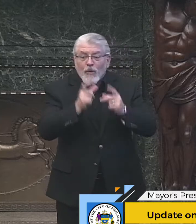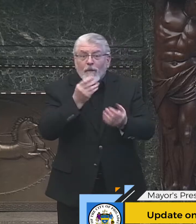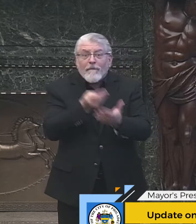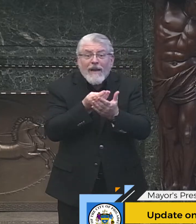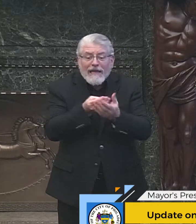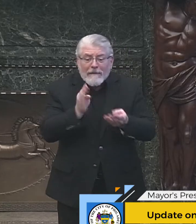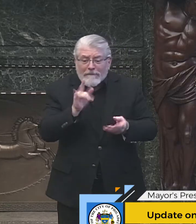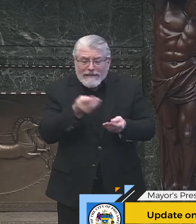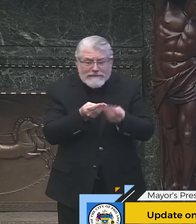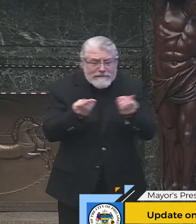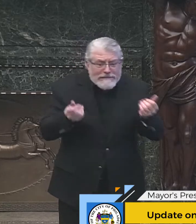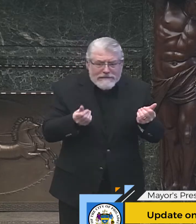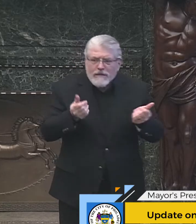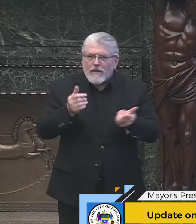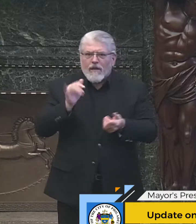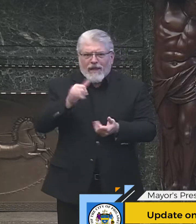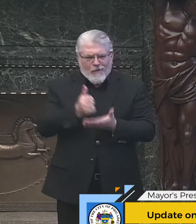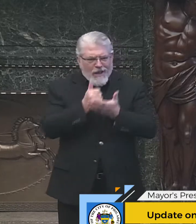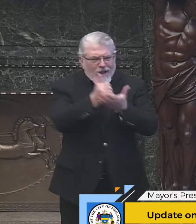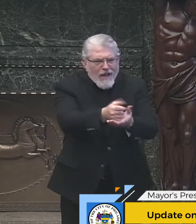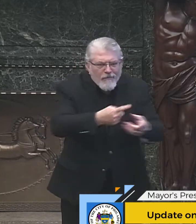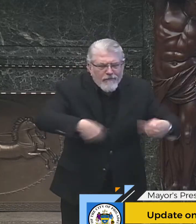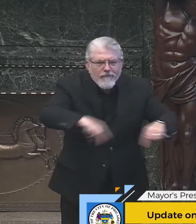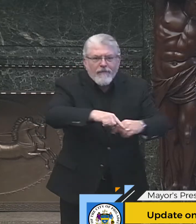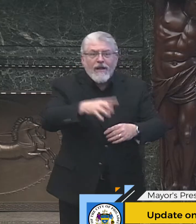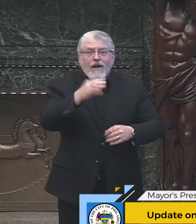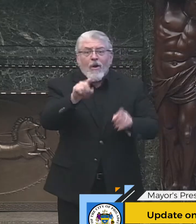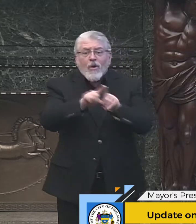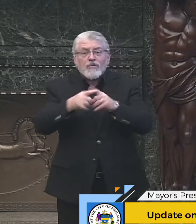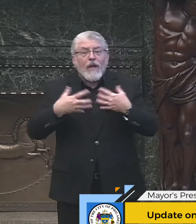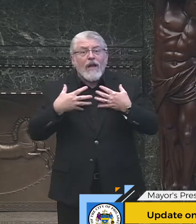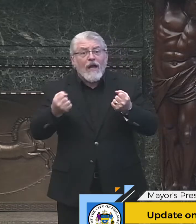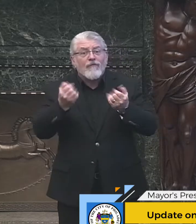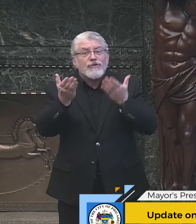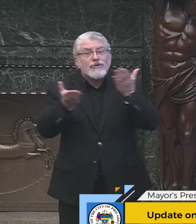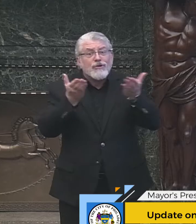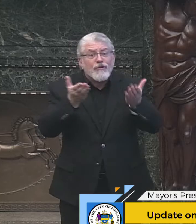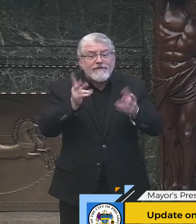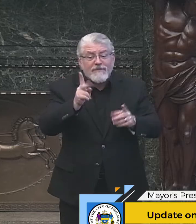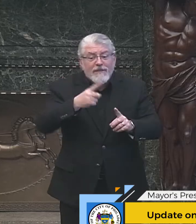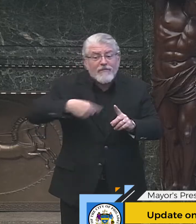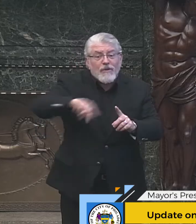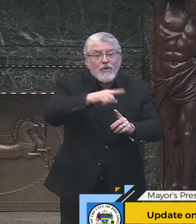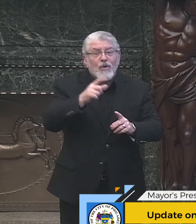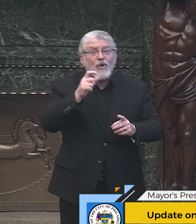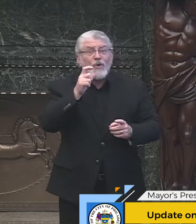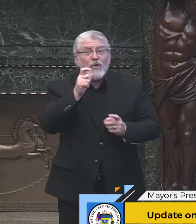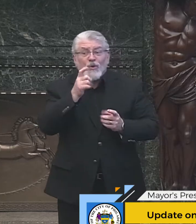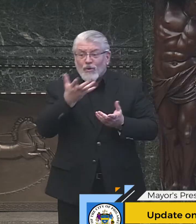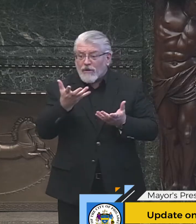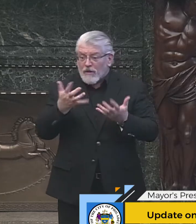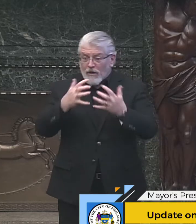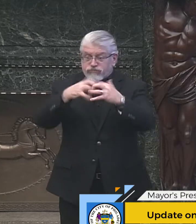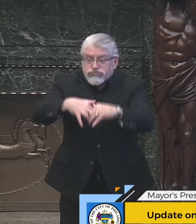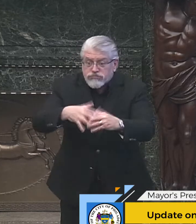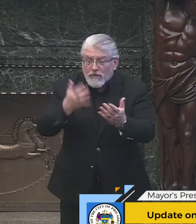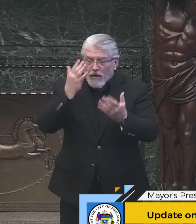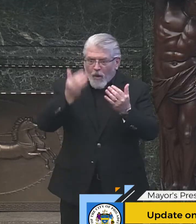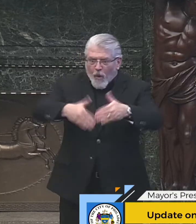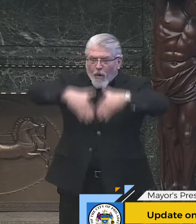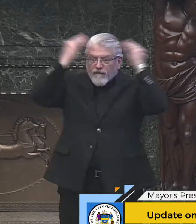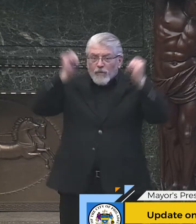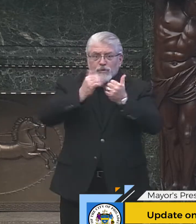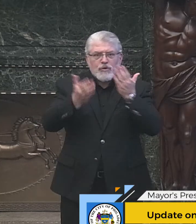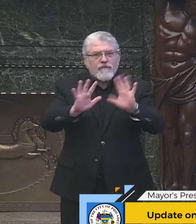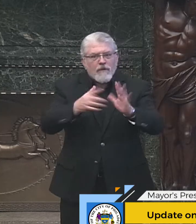residents, small businesses on the margins, and community-based organizations, and will protect public health, human services, and